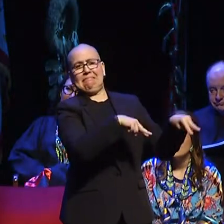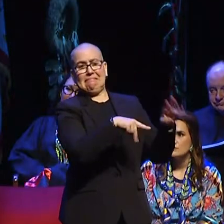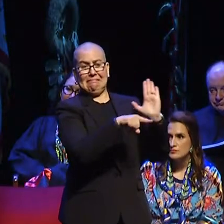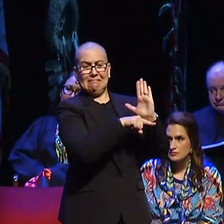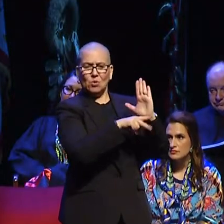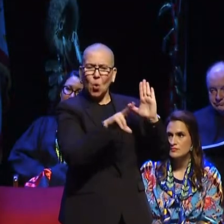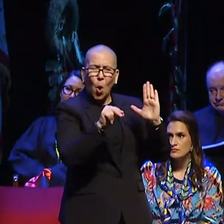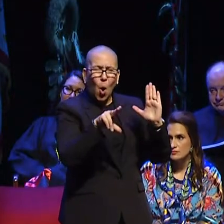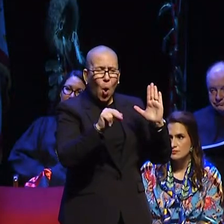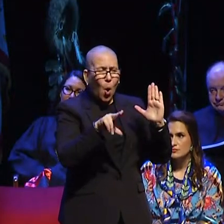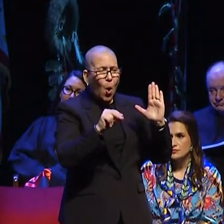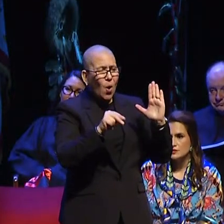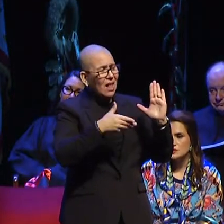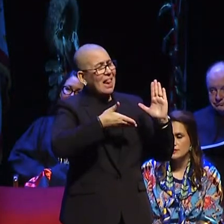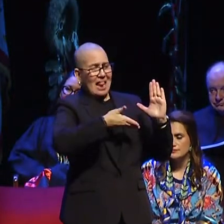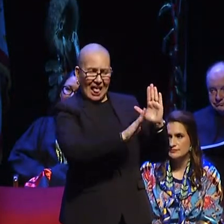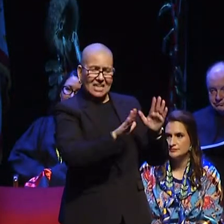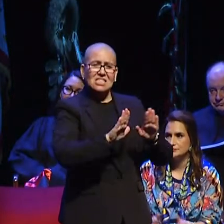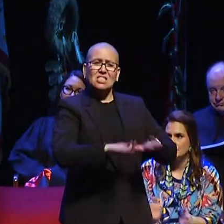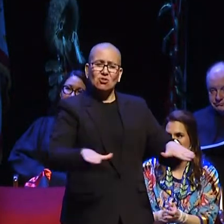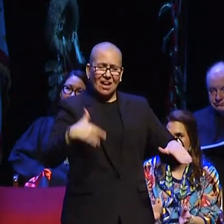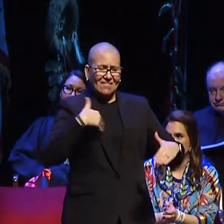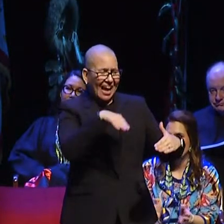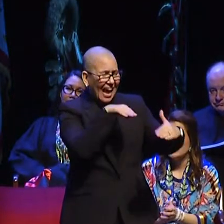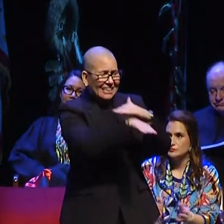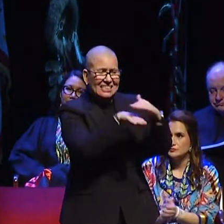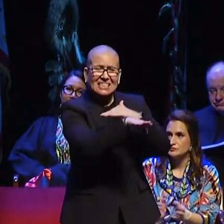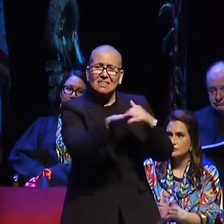help they need to reach their full potential.